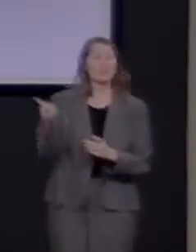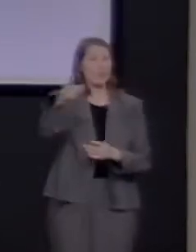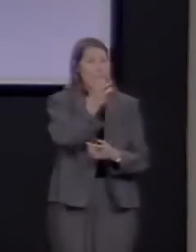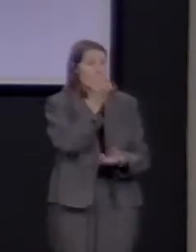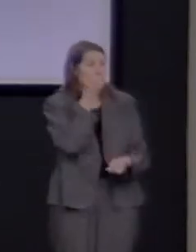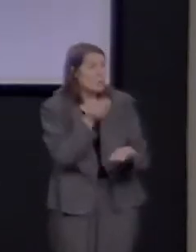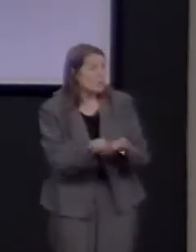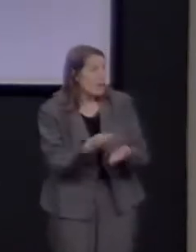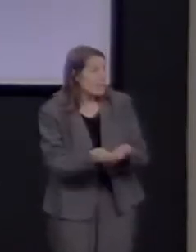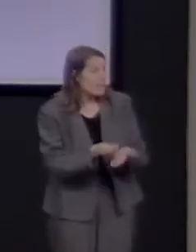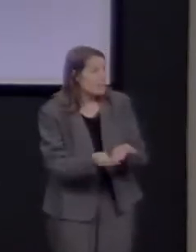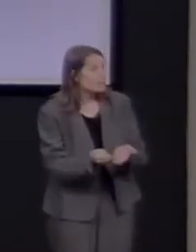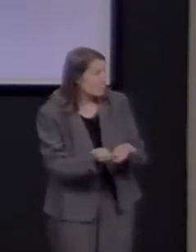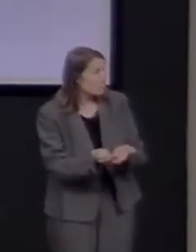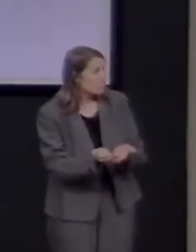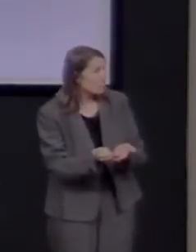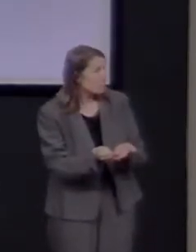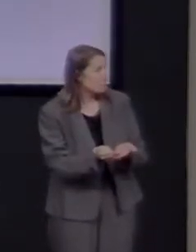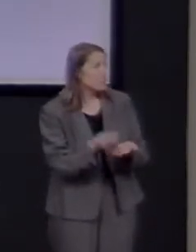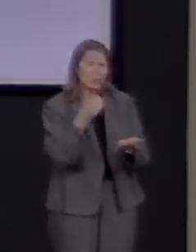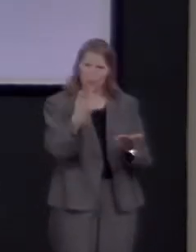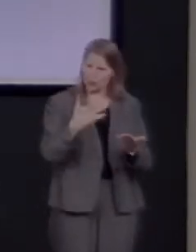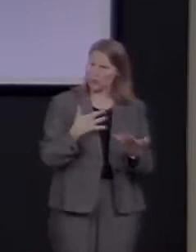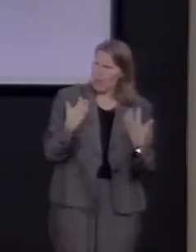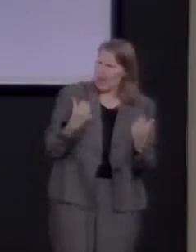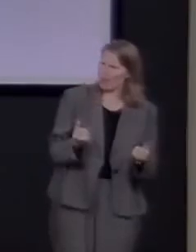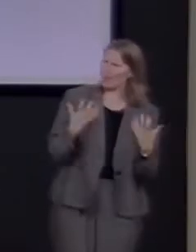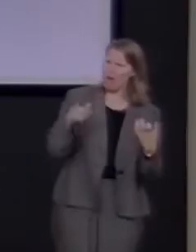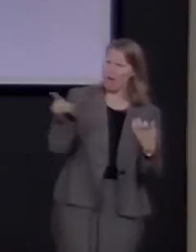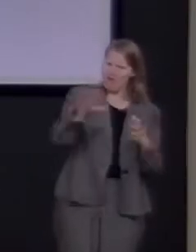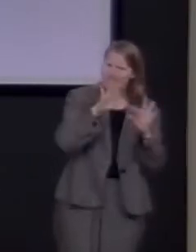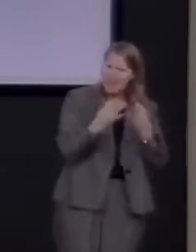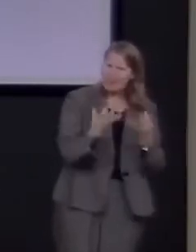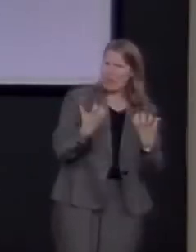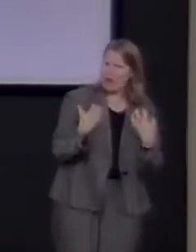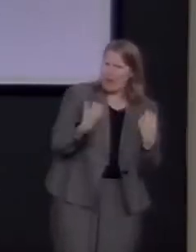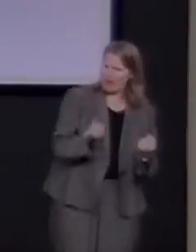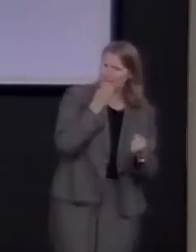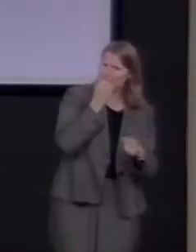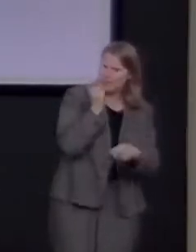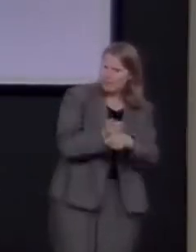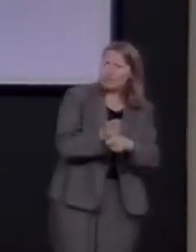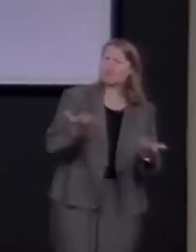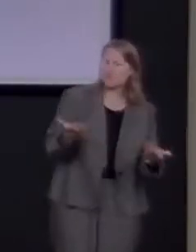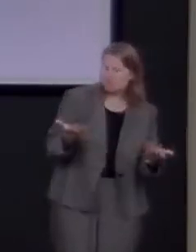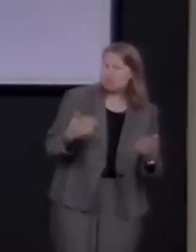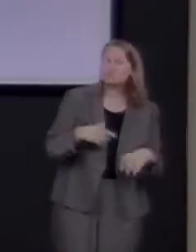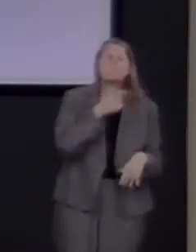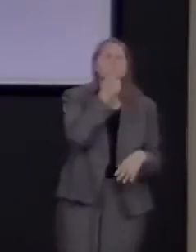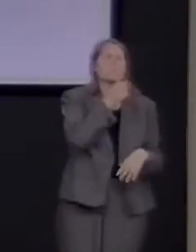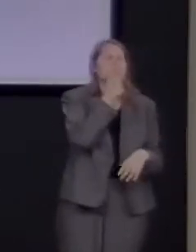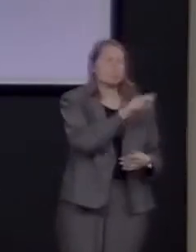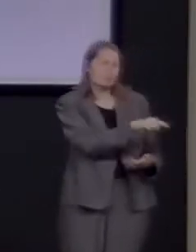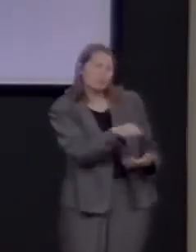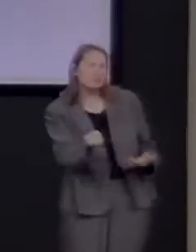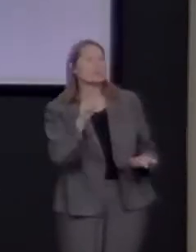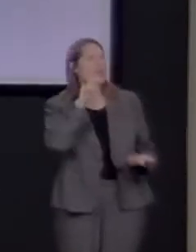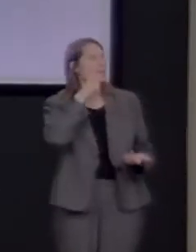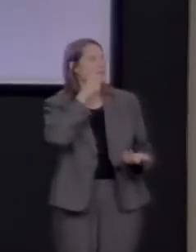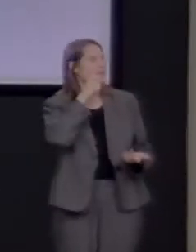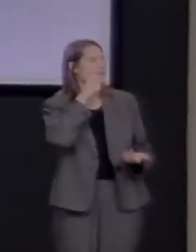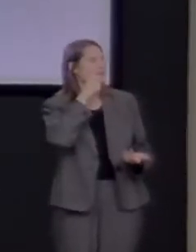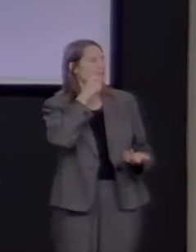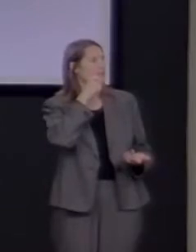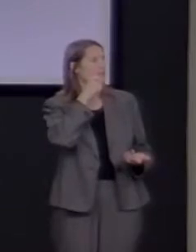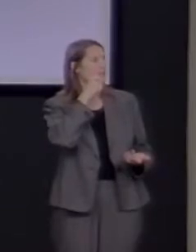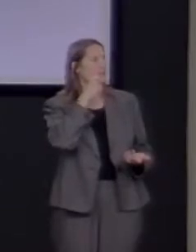store and you want to stay healthy and you want your family to be healthy. So you might choose to buy some apples.